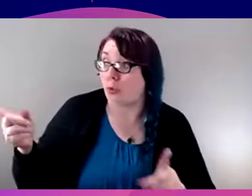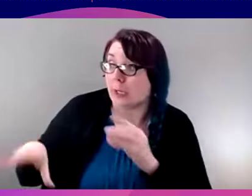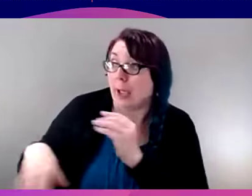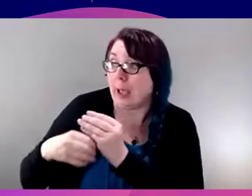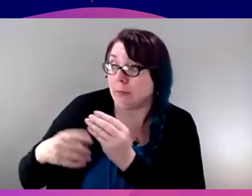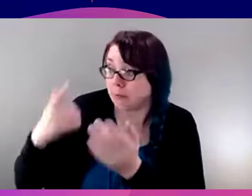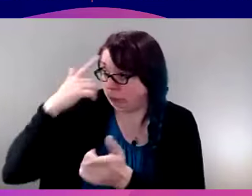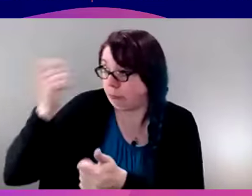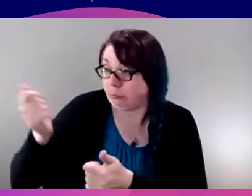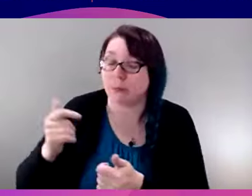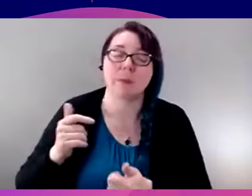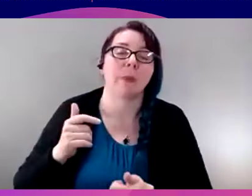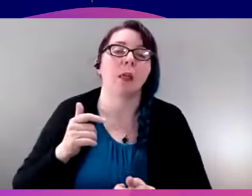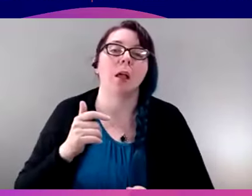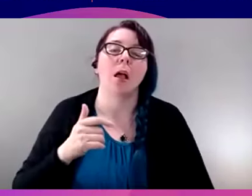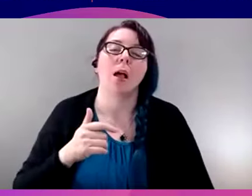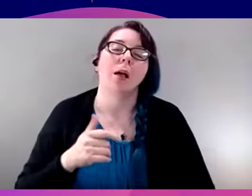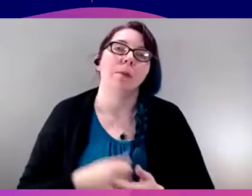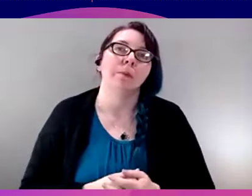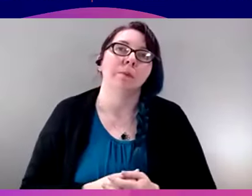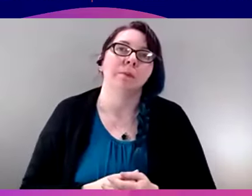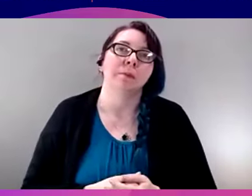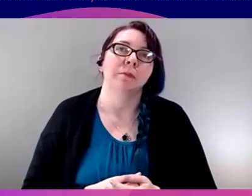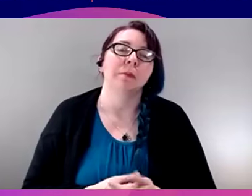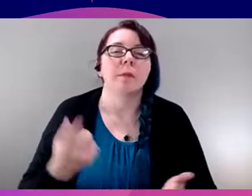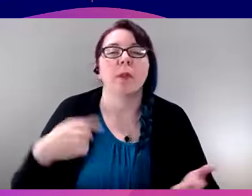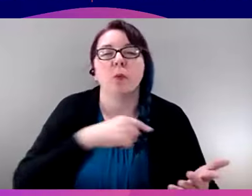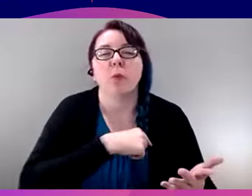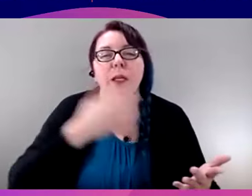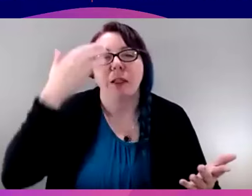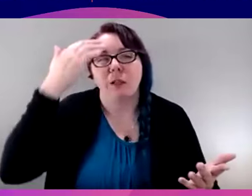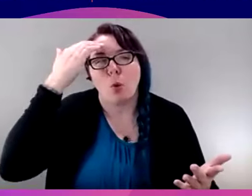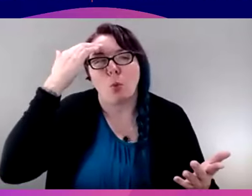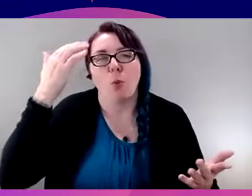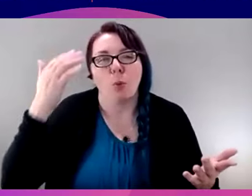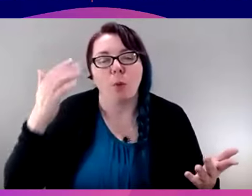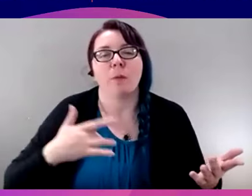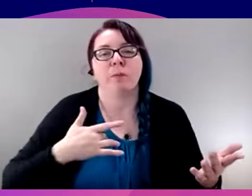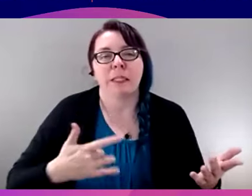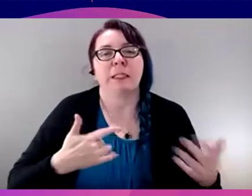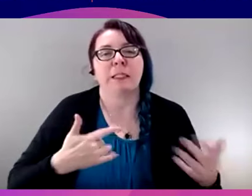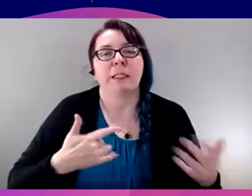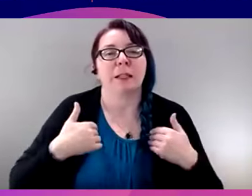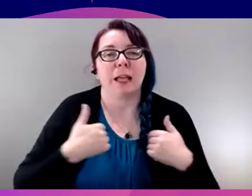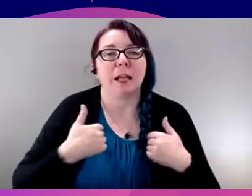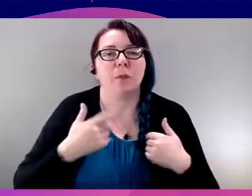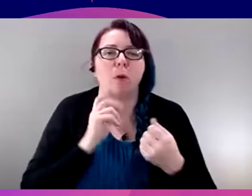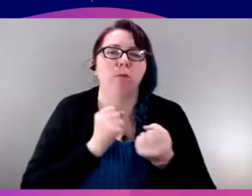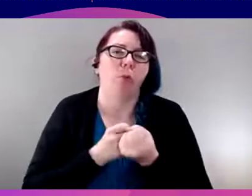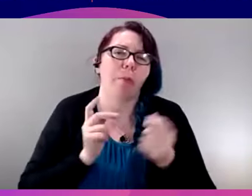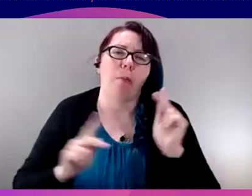Yeah, I think generally we know that animals are a huge support to many, many people in